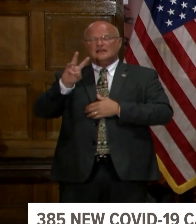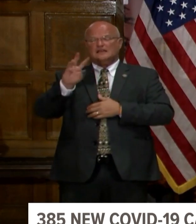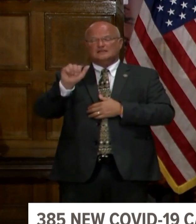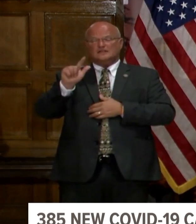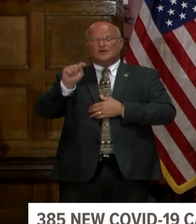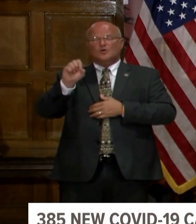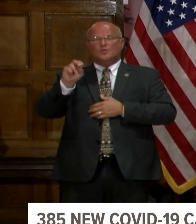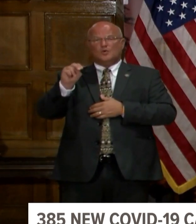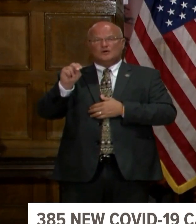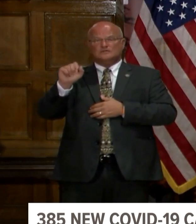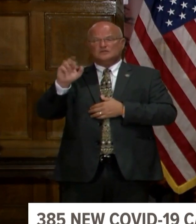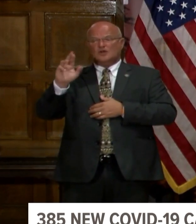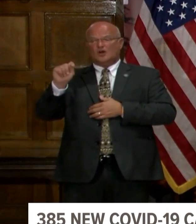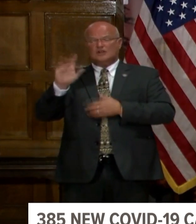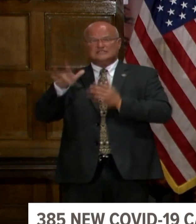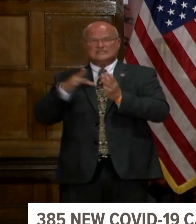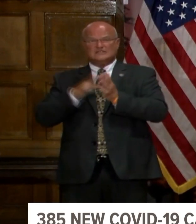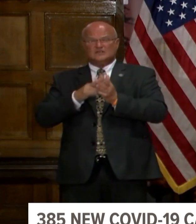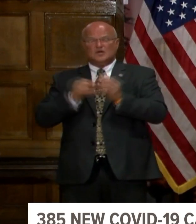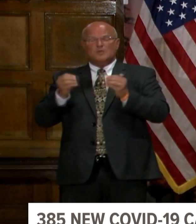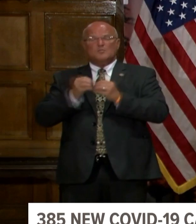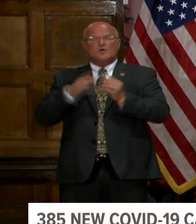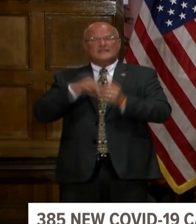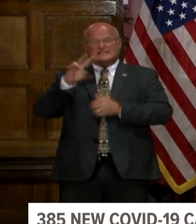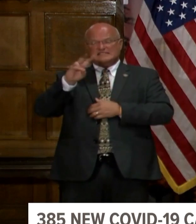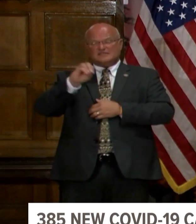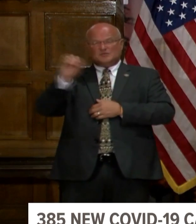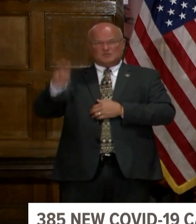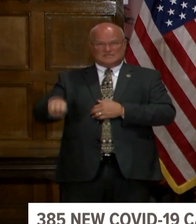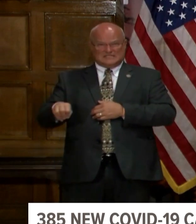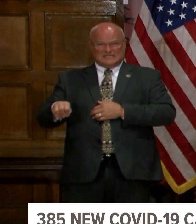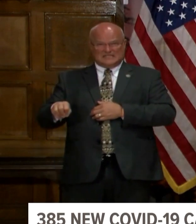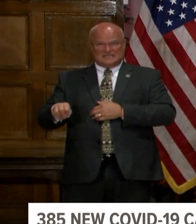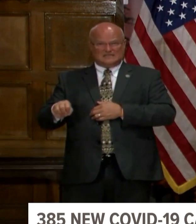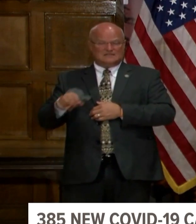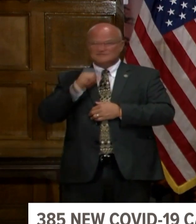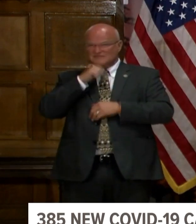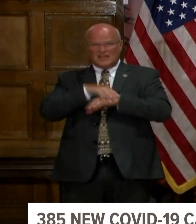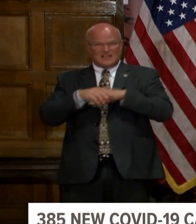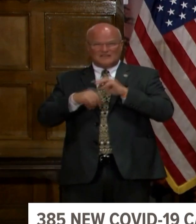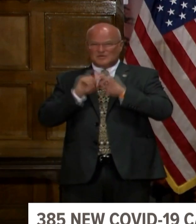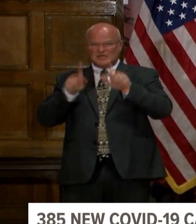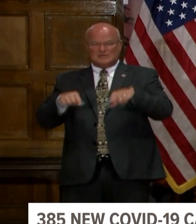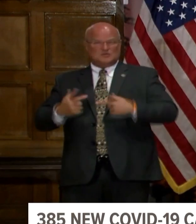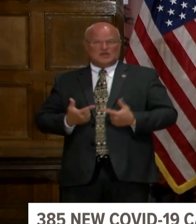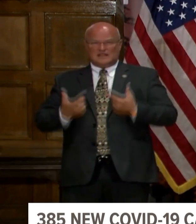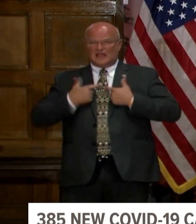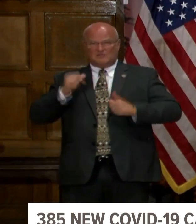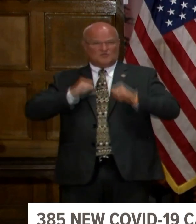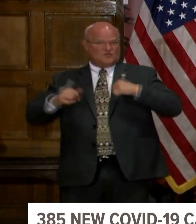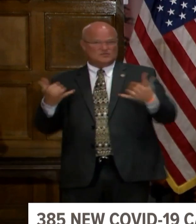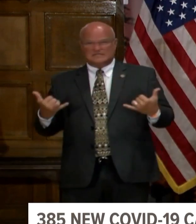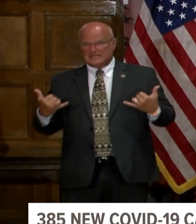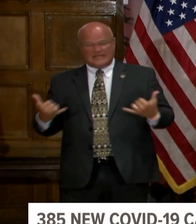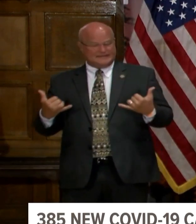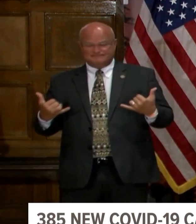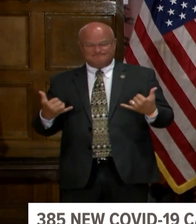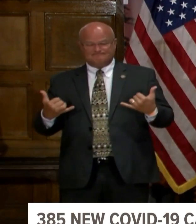Over 70% of Walton Arts Center patrons would be uncomfortable returning to a live performance today.